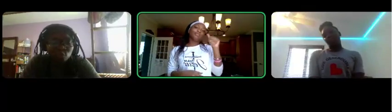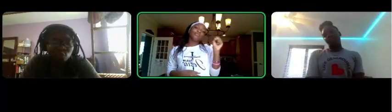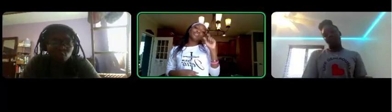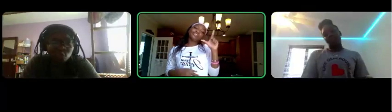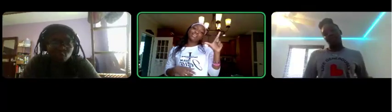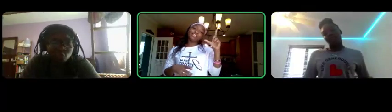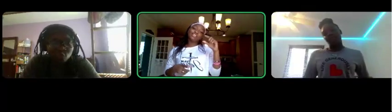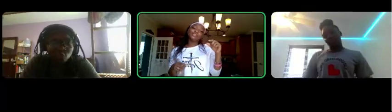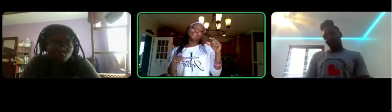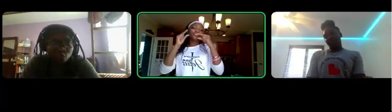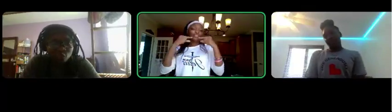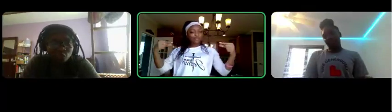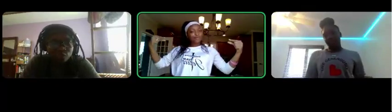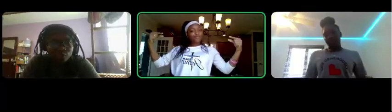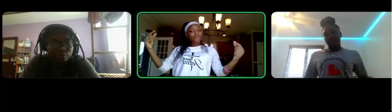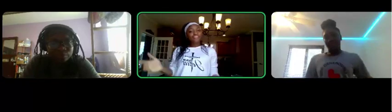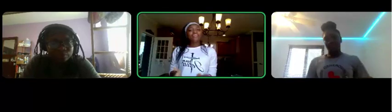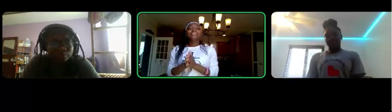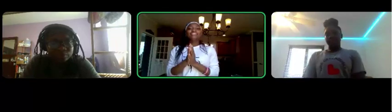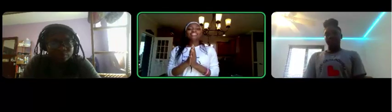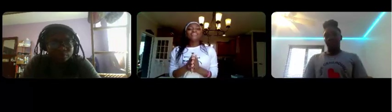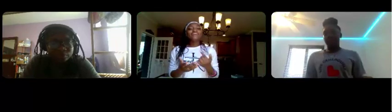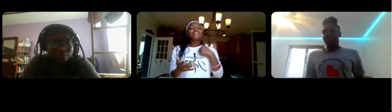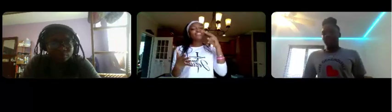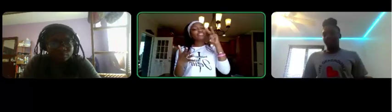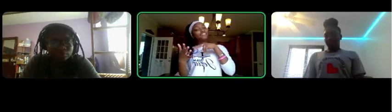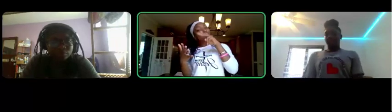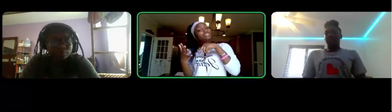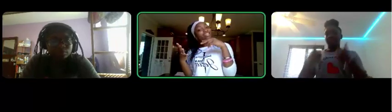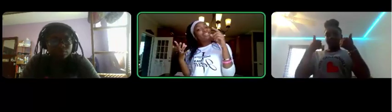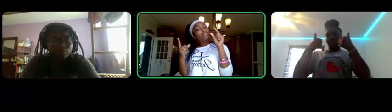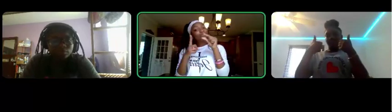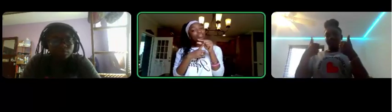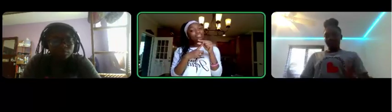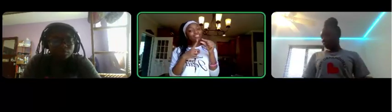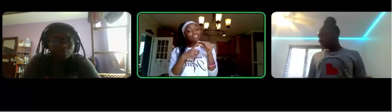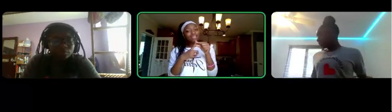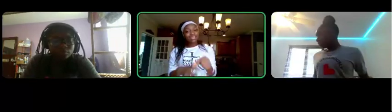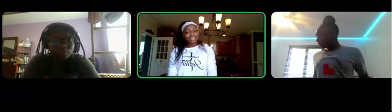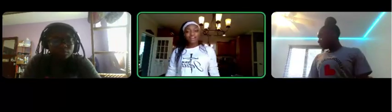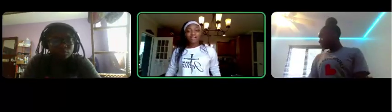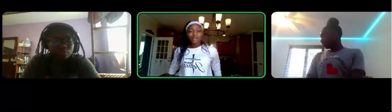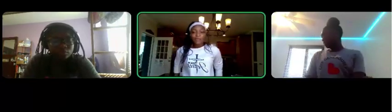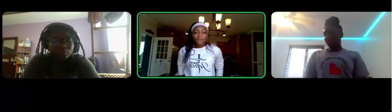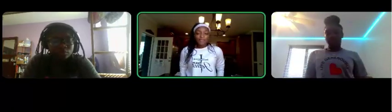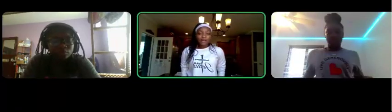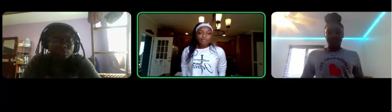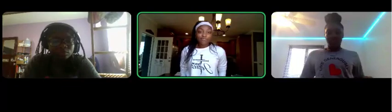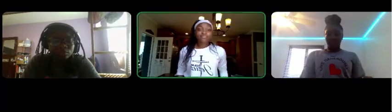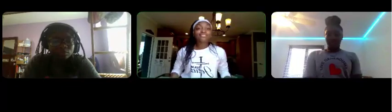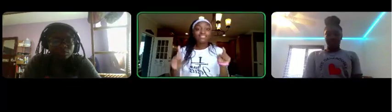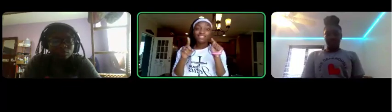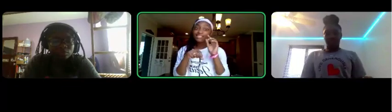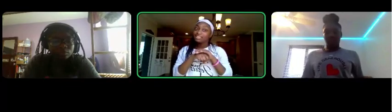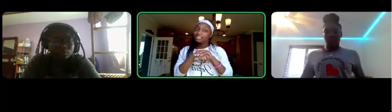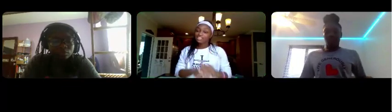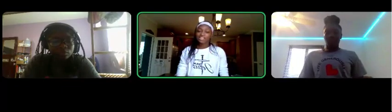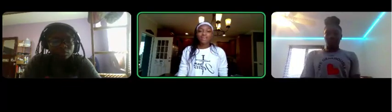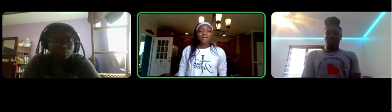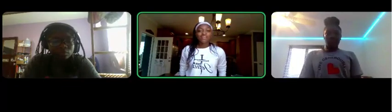American Sign Language grammar. So I'm going to read the words, and they are, this is English.